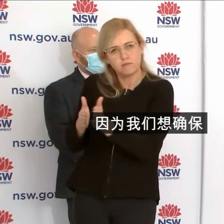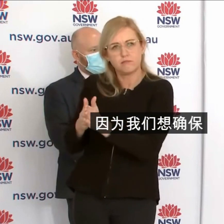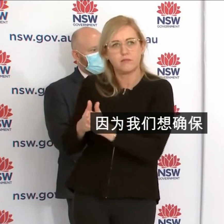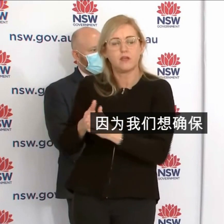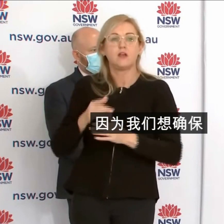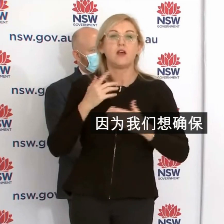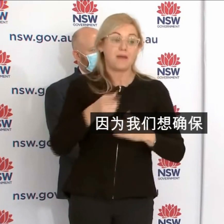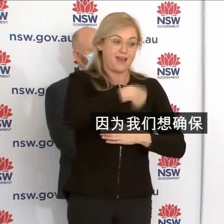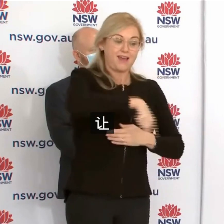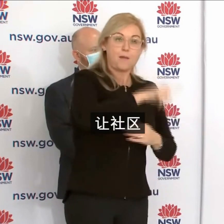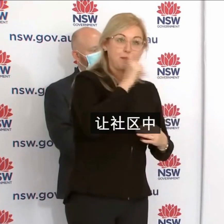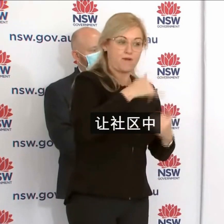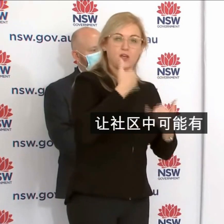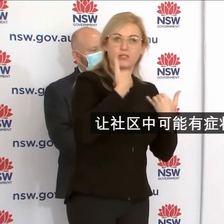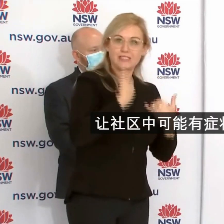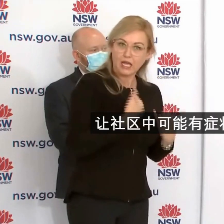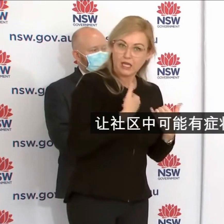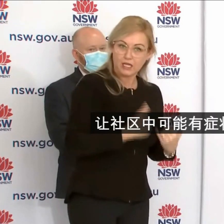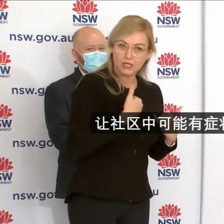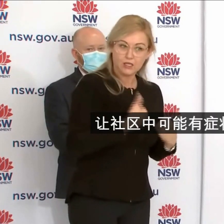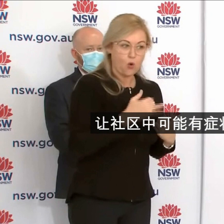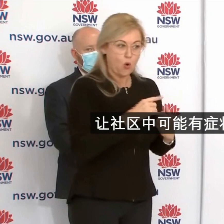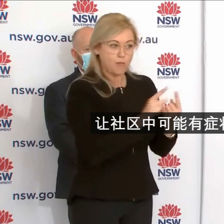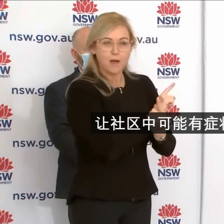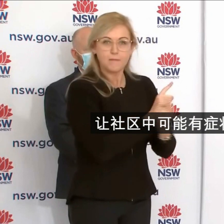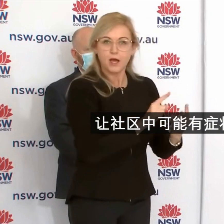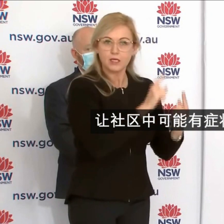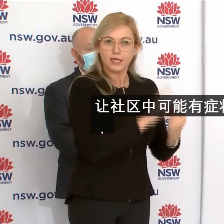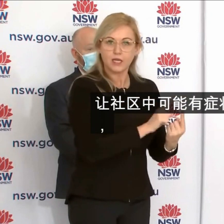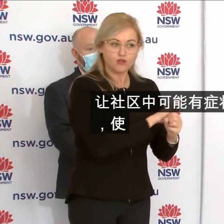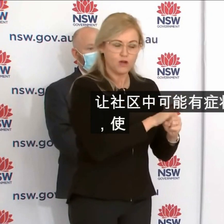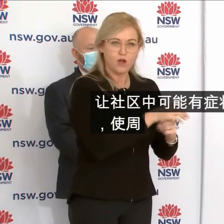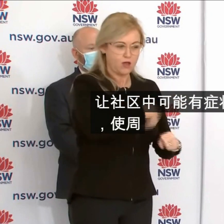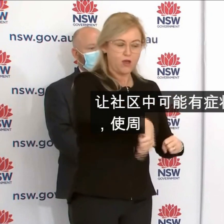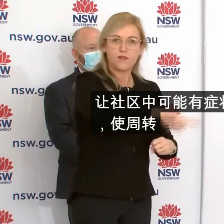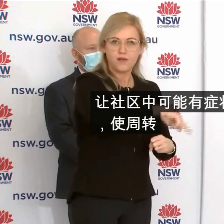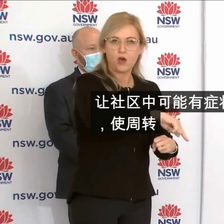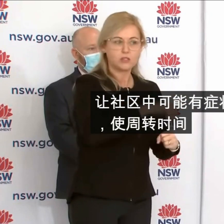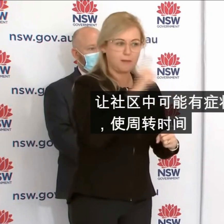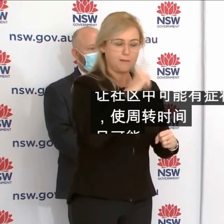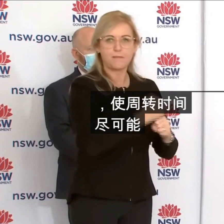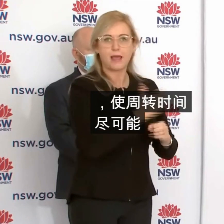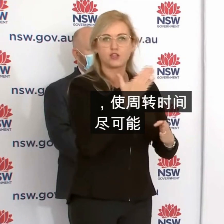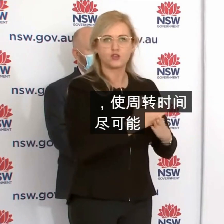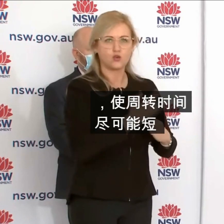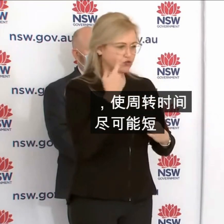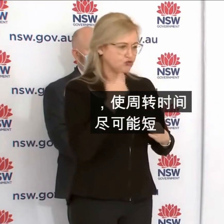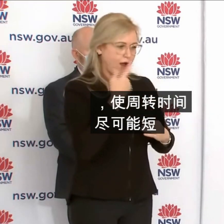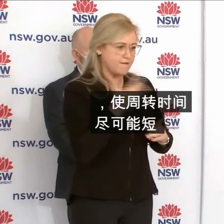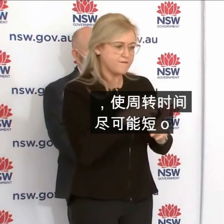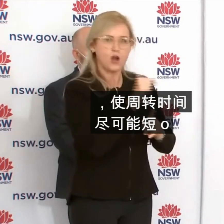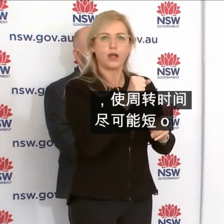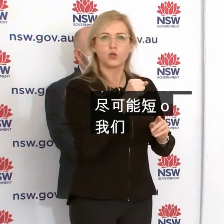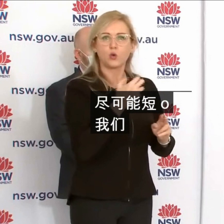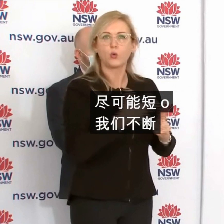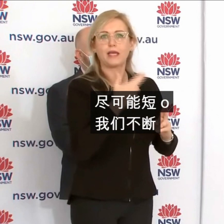access to timely results for people who might be symptomatic in the community, that turnaround time is kept as short as possible.